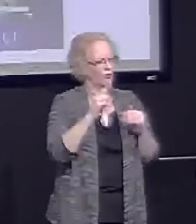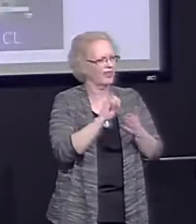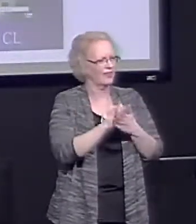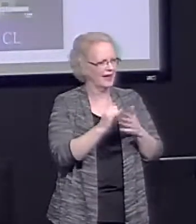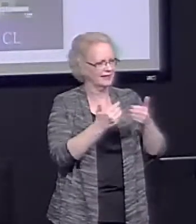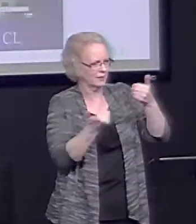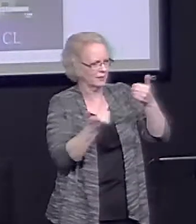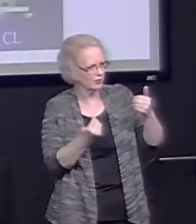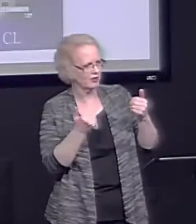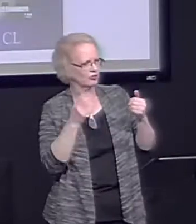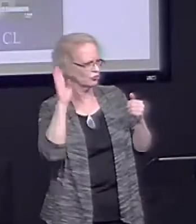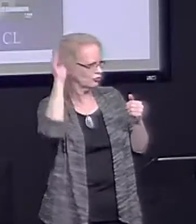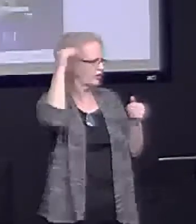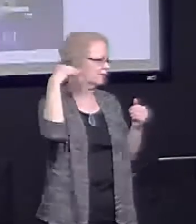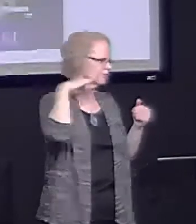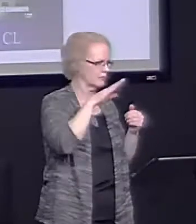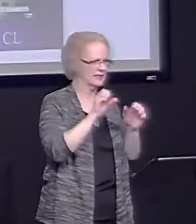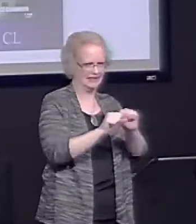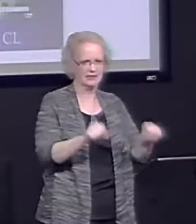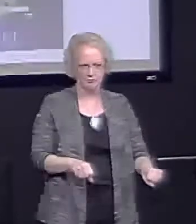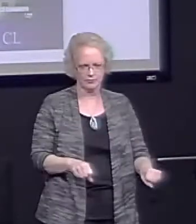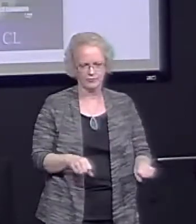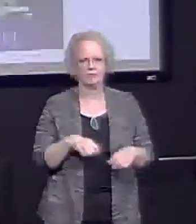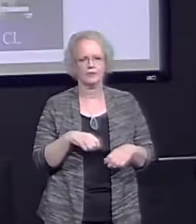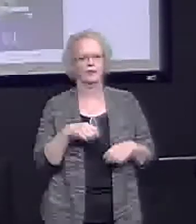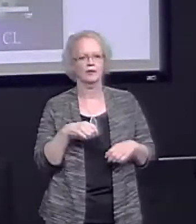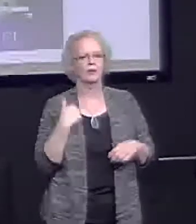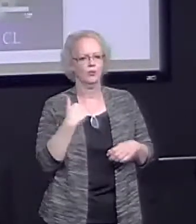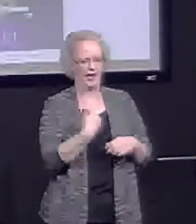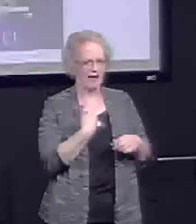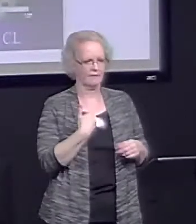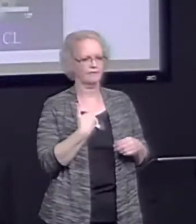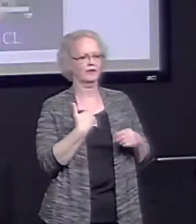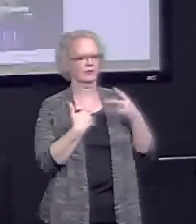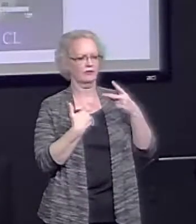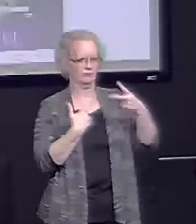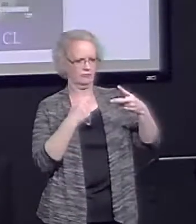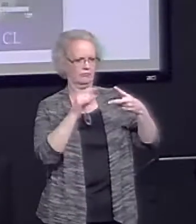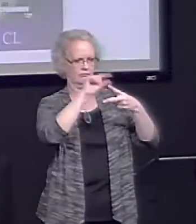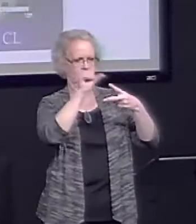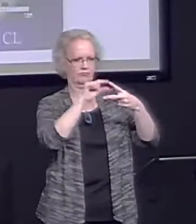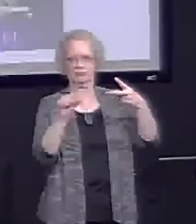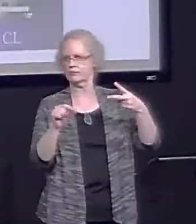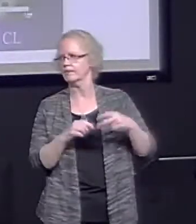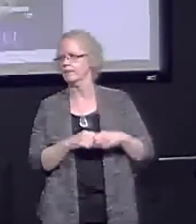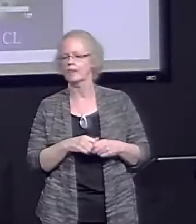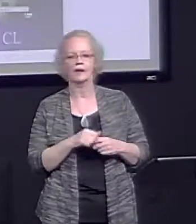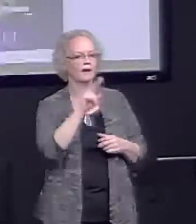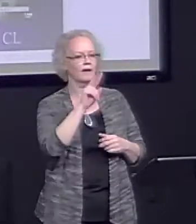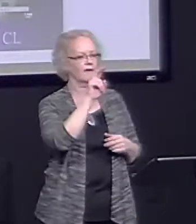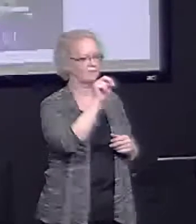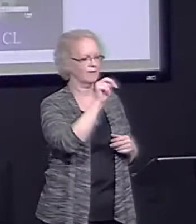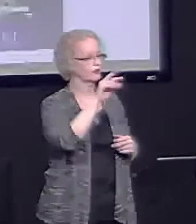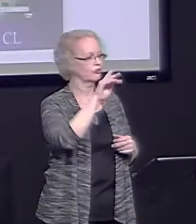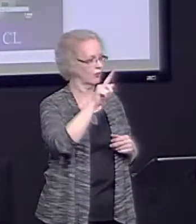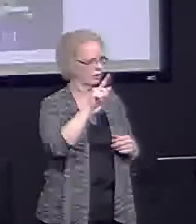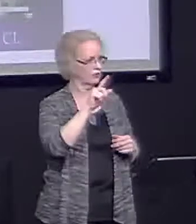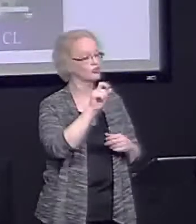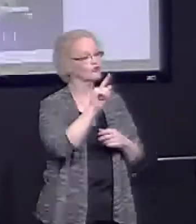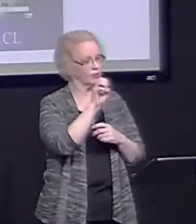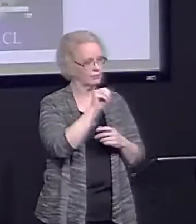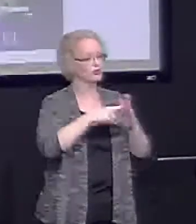you at the very beginning with my first slide. The dual streams start there. The ventral stream starts in area AL in the monkey, and